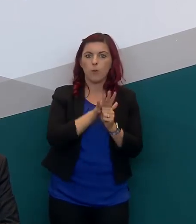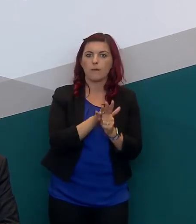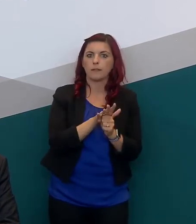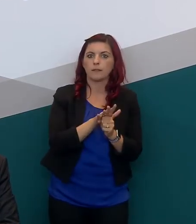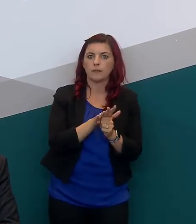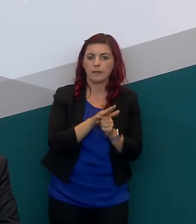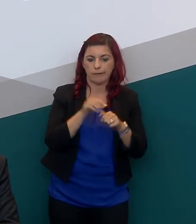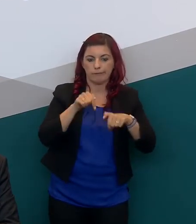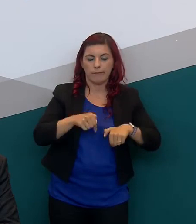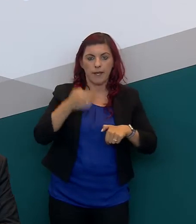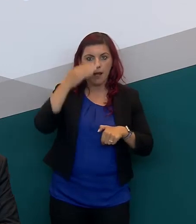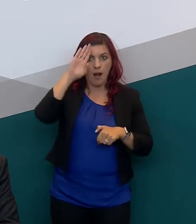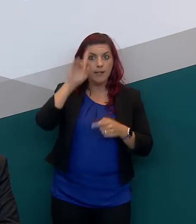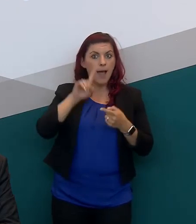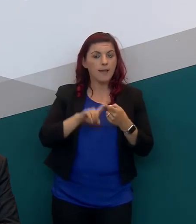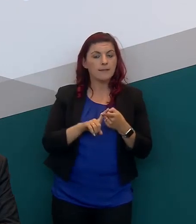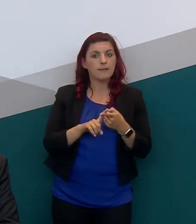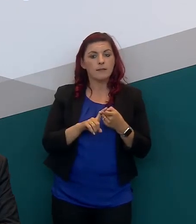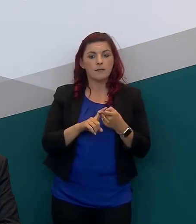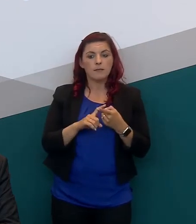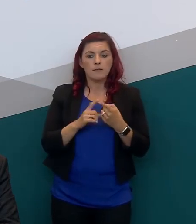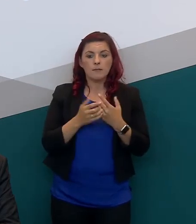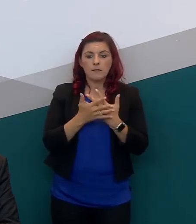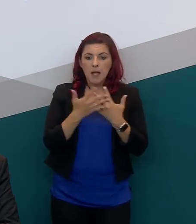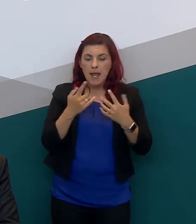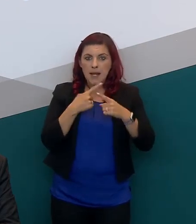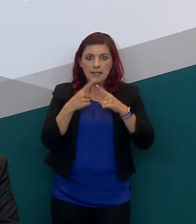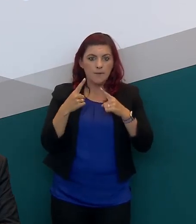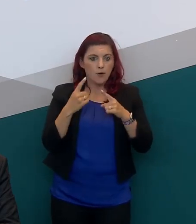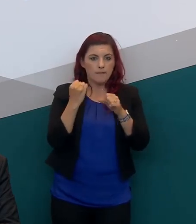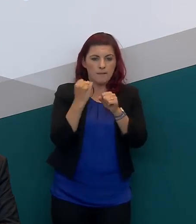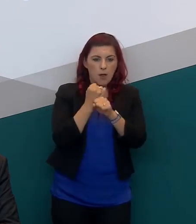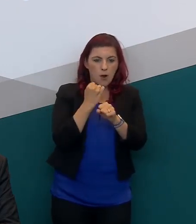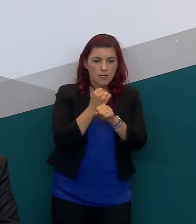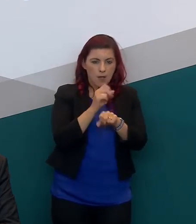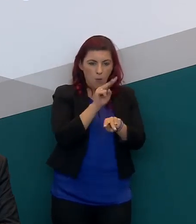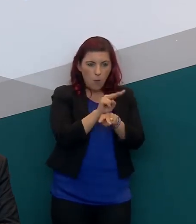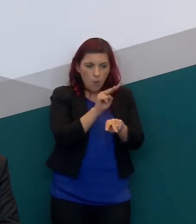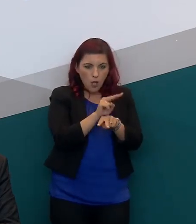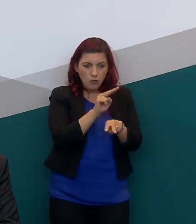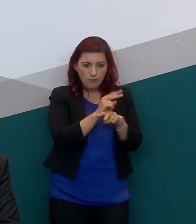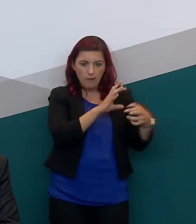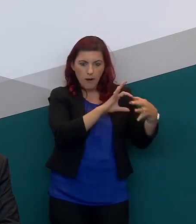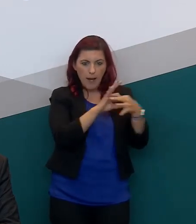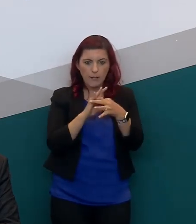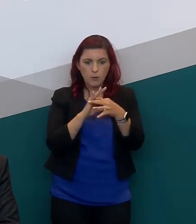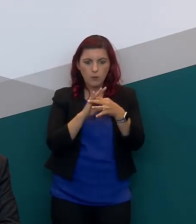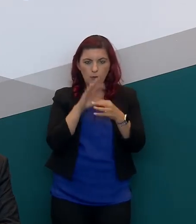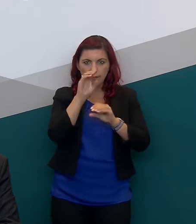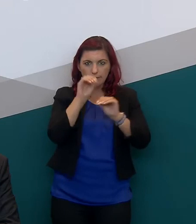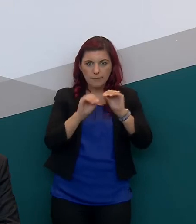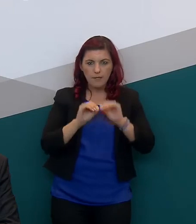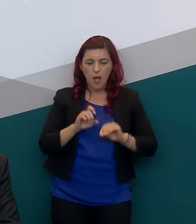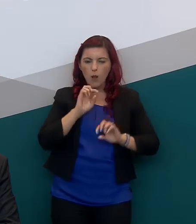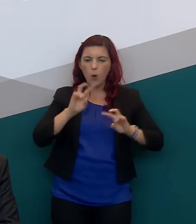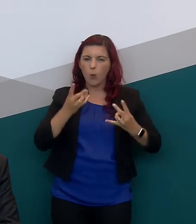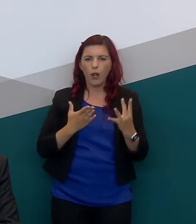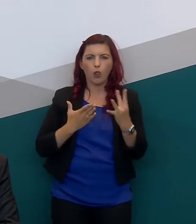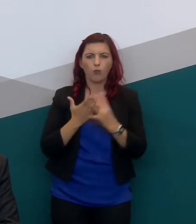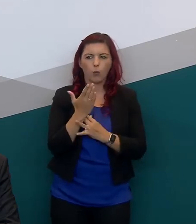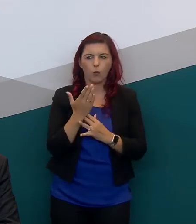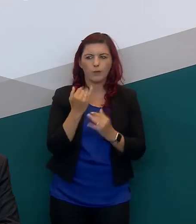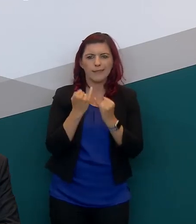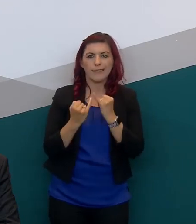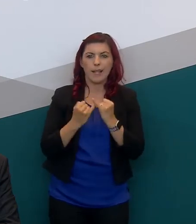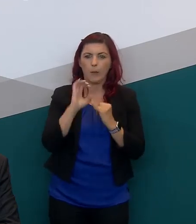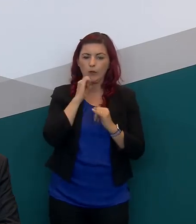COVID-19 in Ireland, and many markers of the disease continuing to decline. I'll go through these very quickly because you've